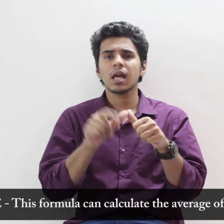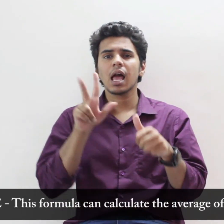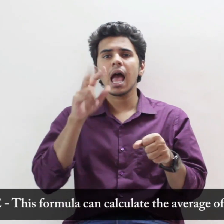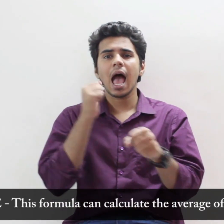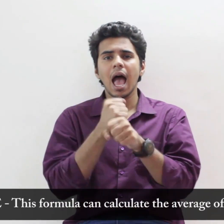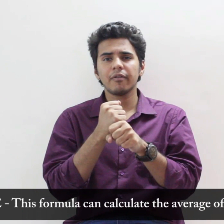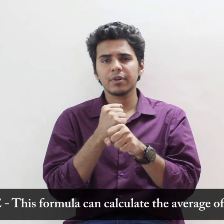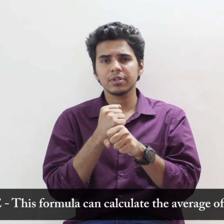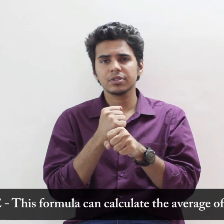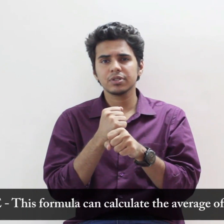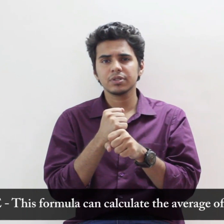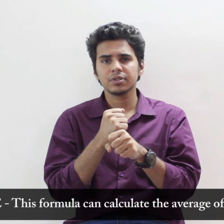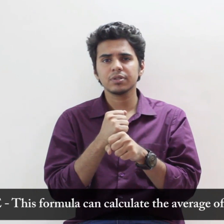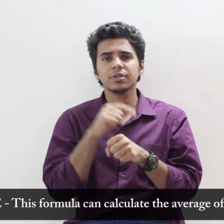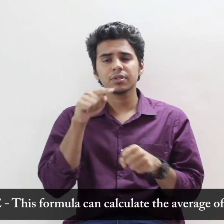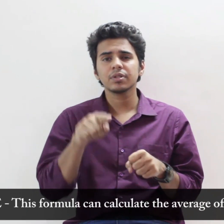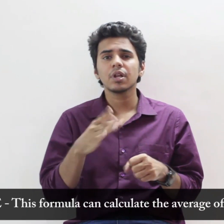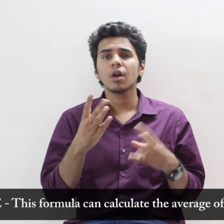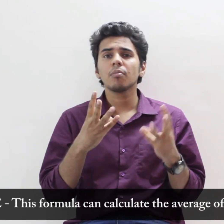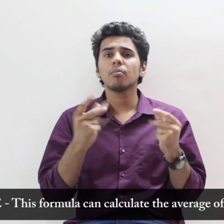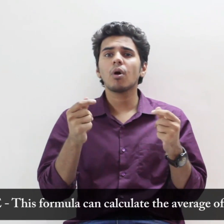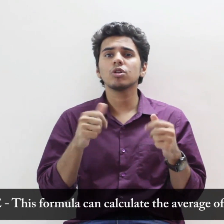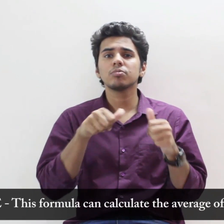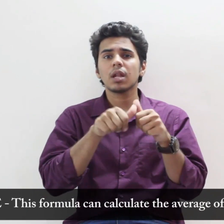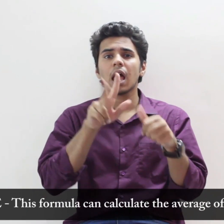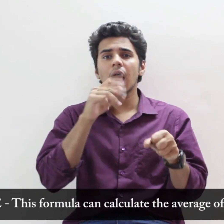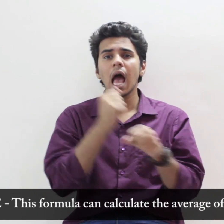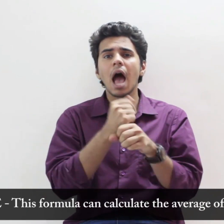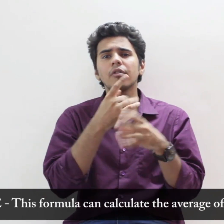Average, this formula can calculate the average of range of cells.